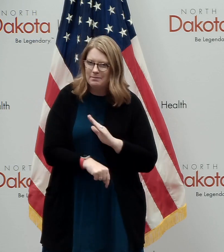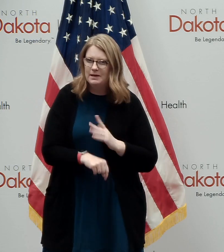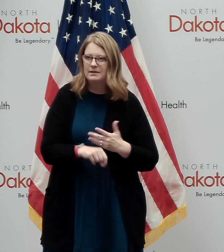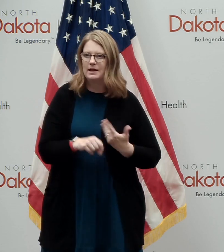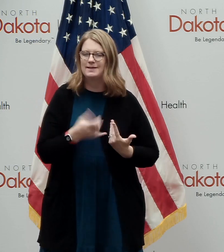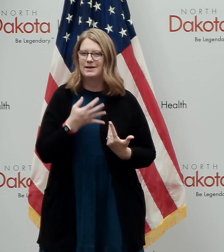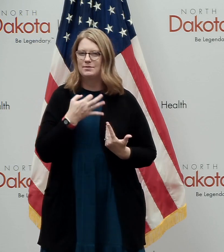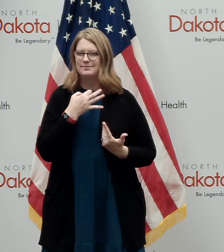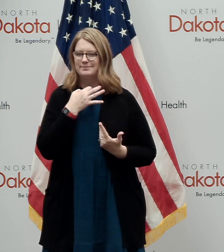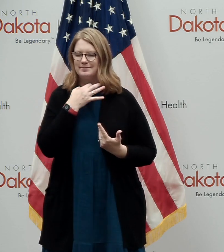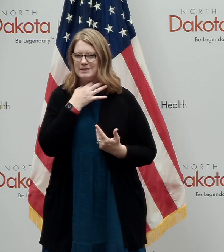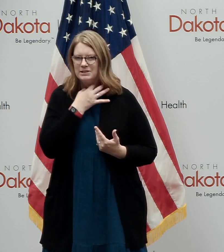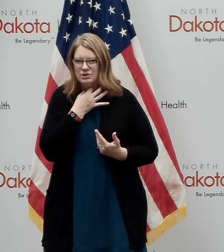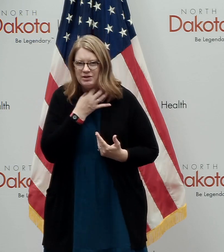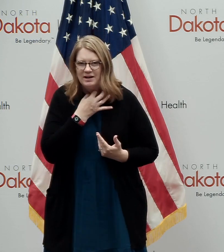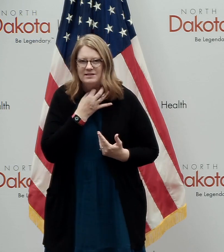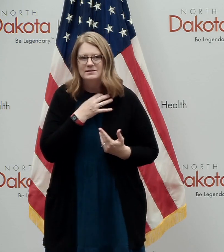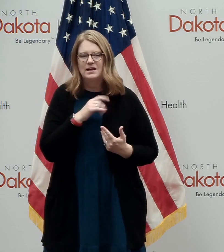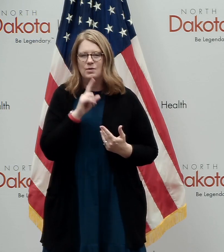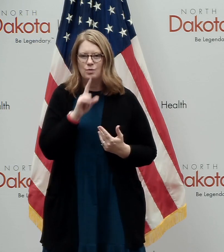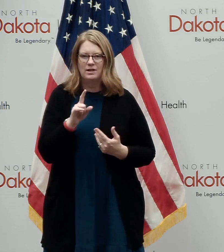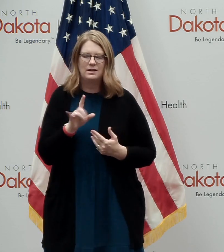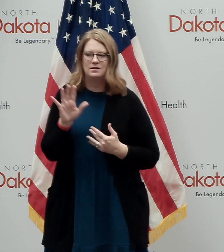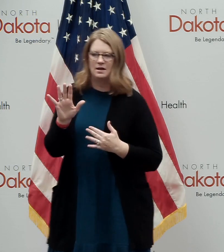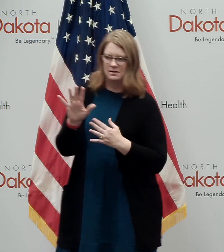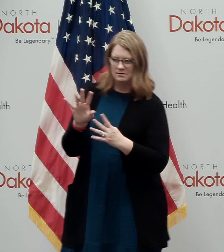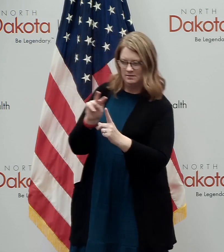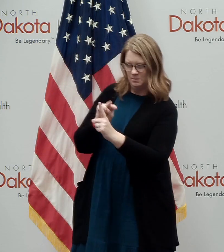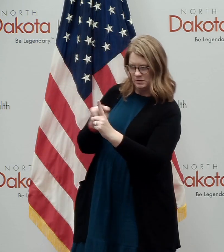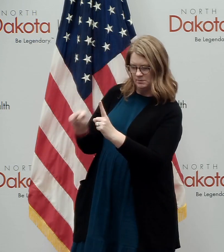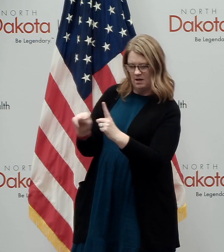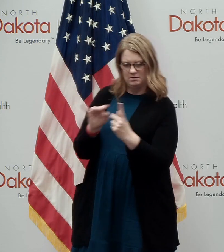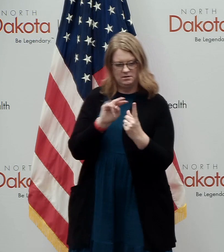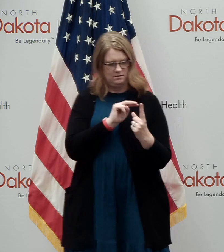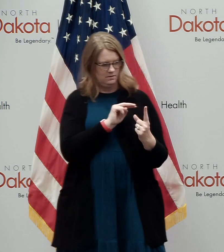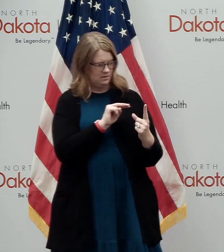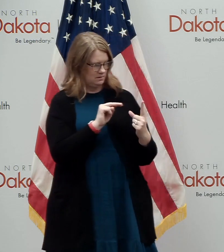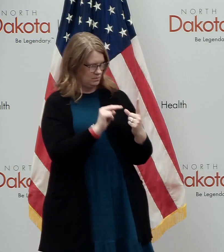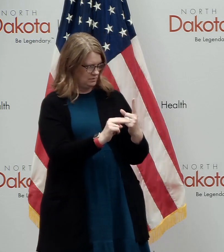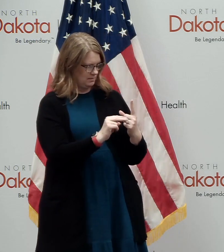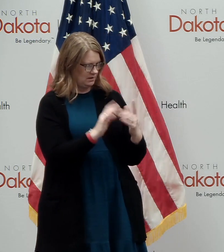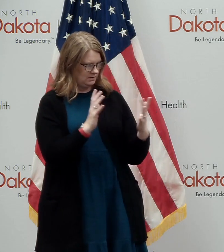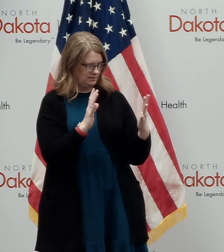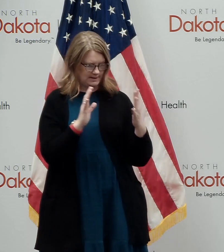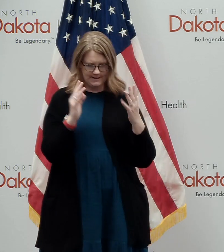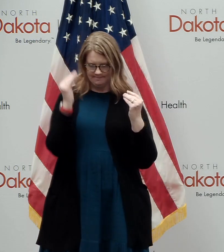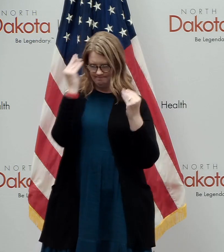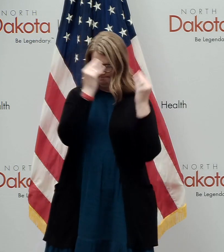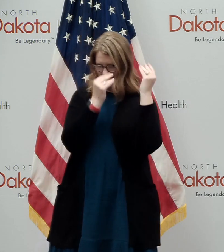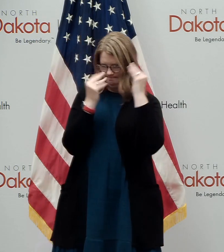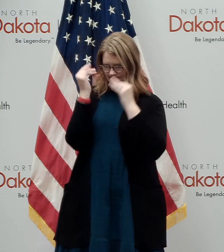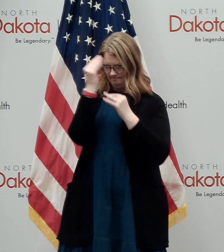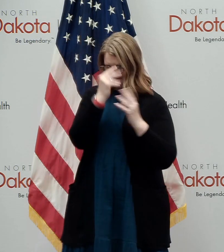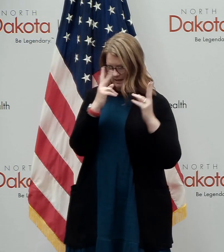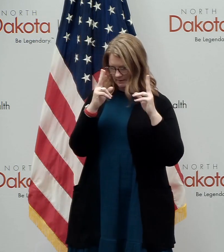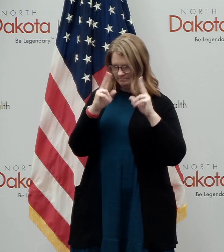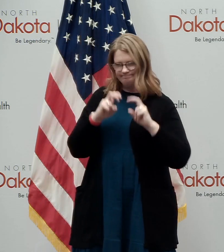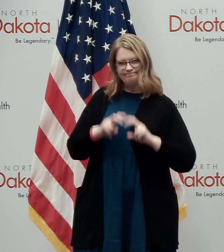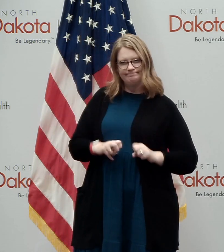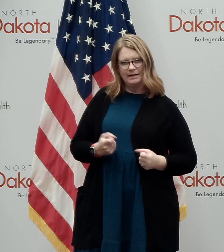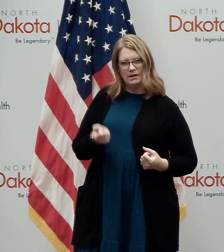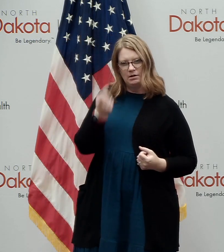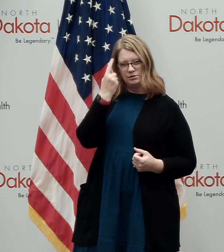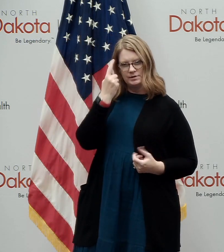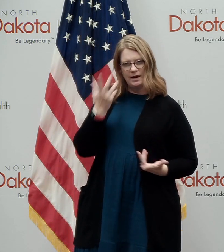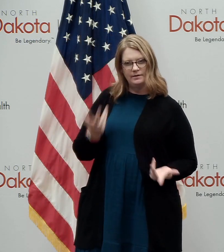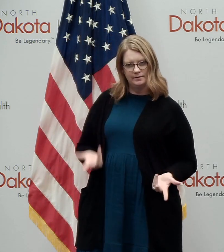really understand other people's point of view, as opposed to just seeking out information that reinforces their own perhaps viewpoint or